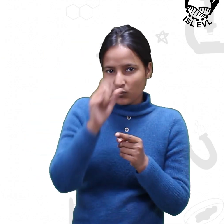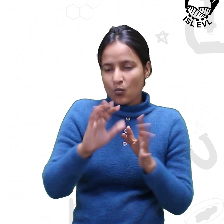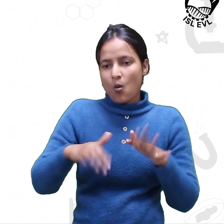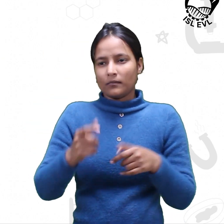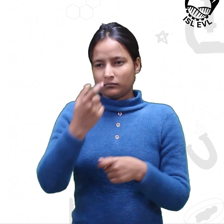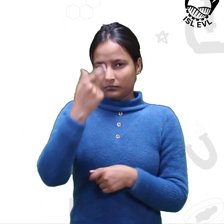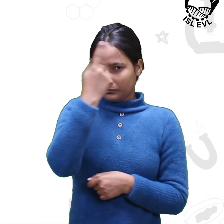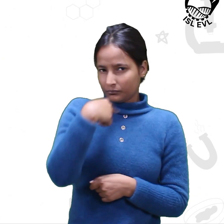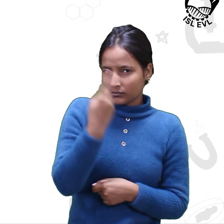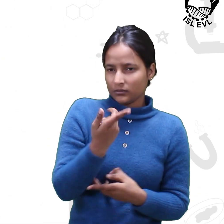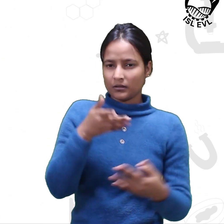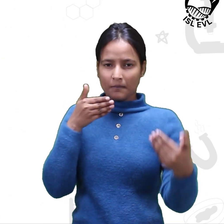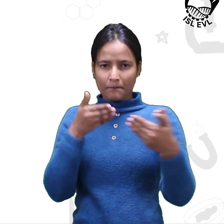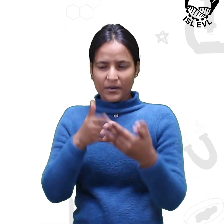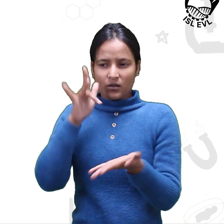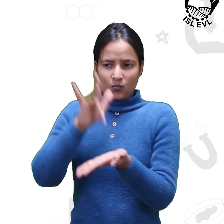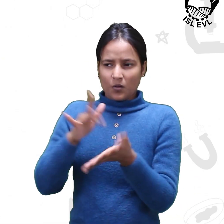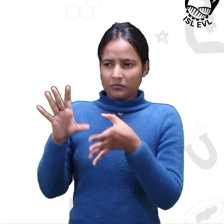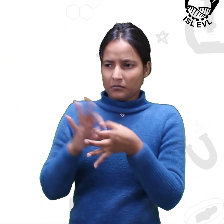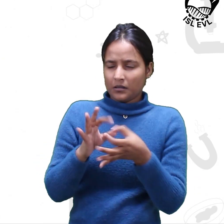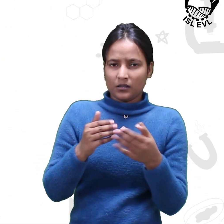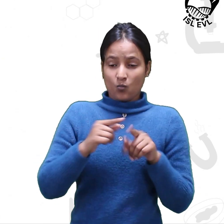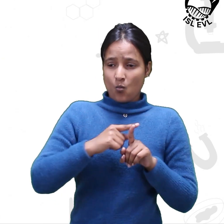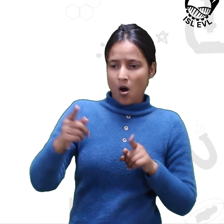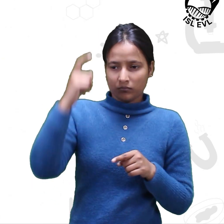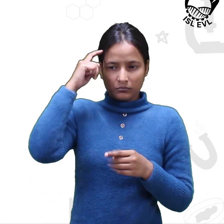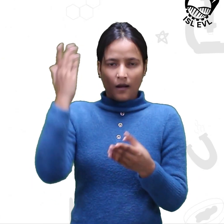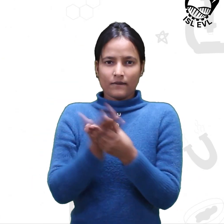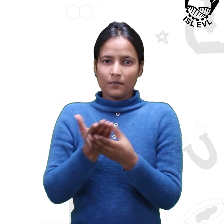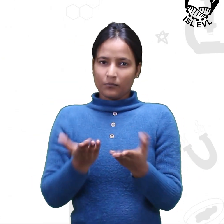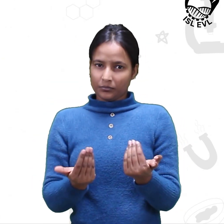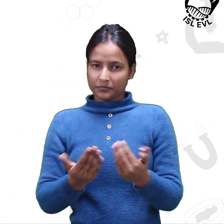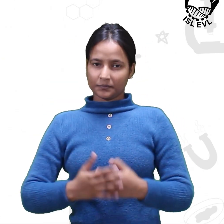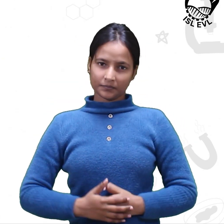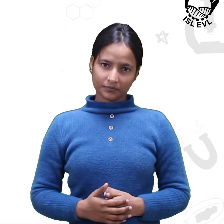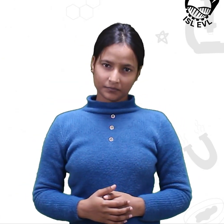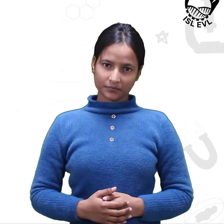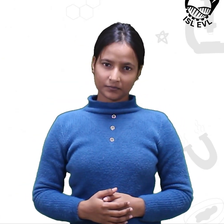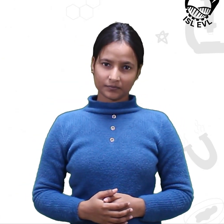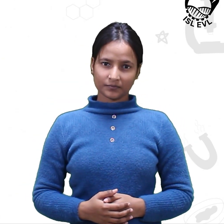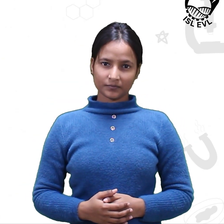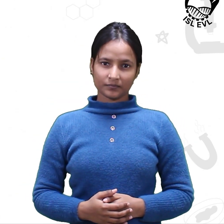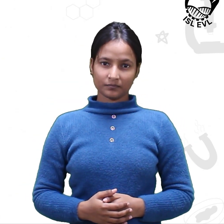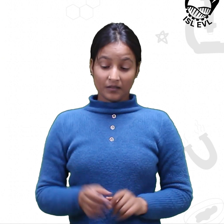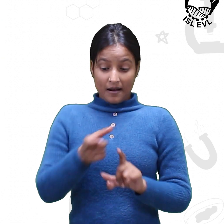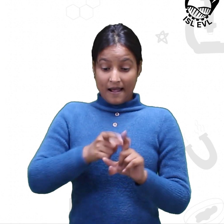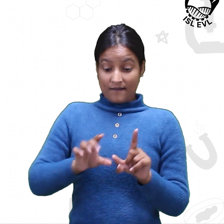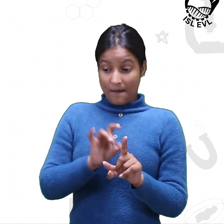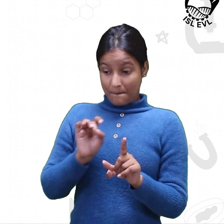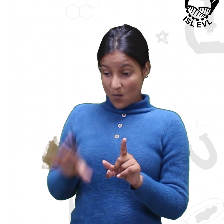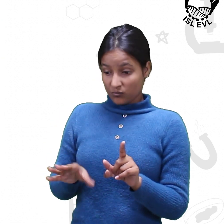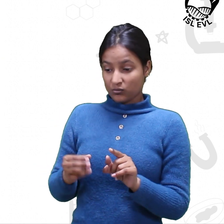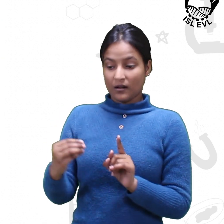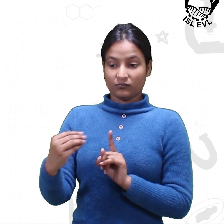memory of people, memory of places, to its long-term consolidation. That process kind of got affected because of